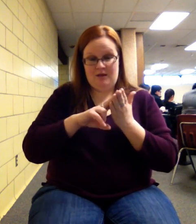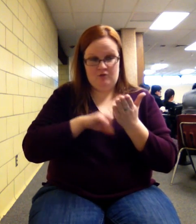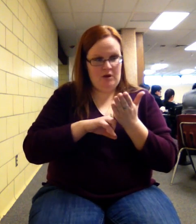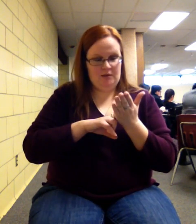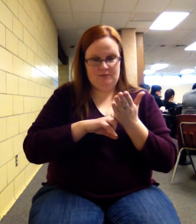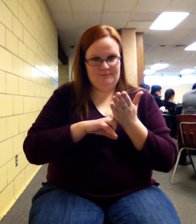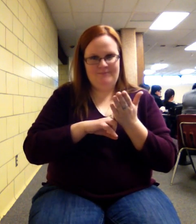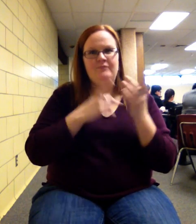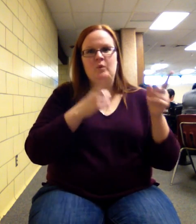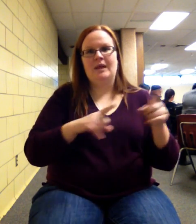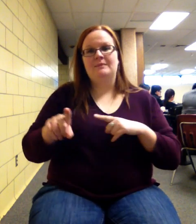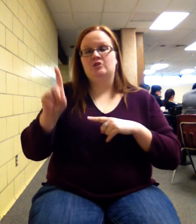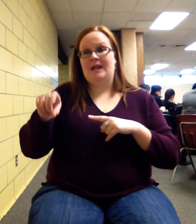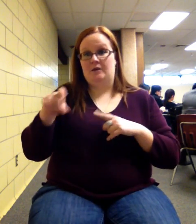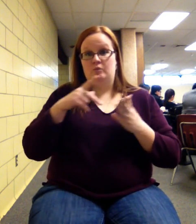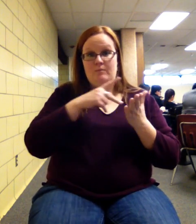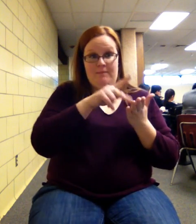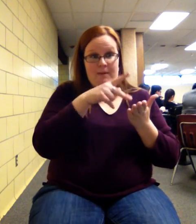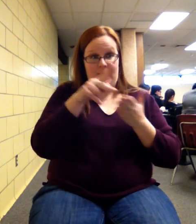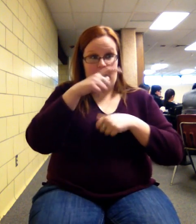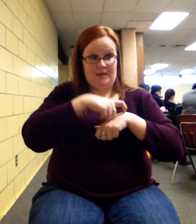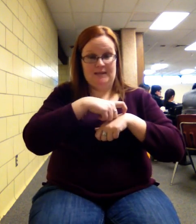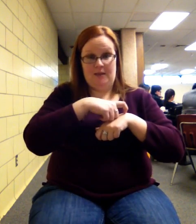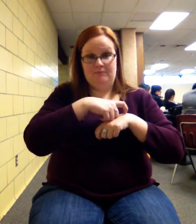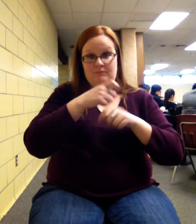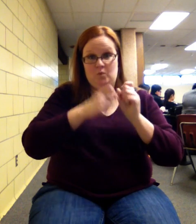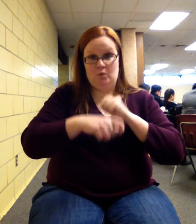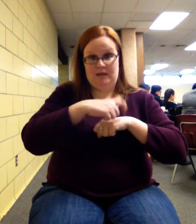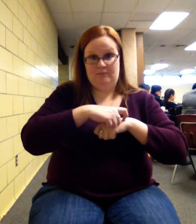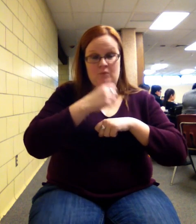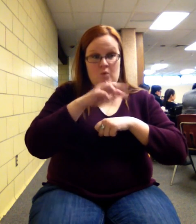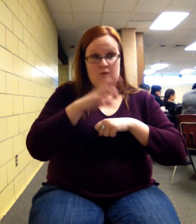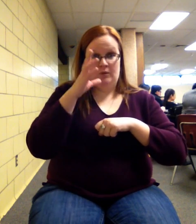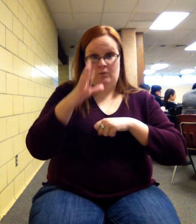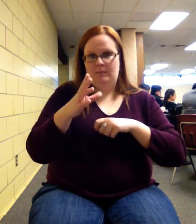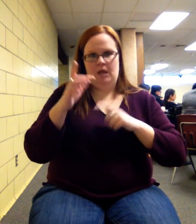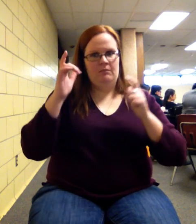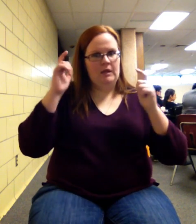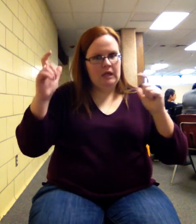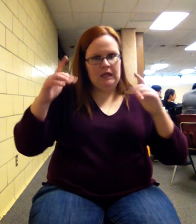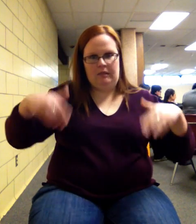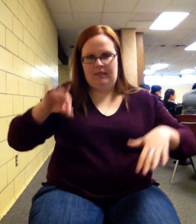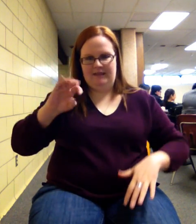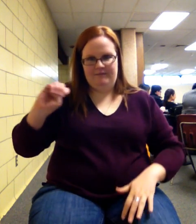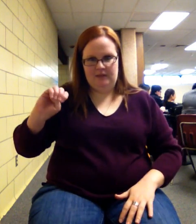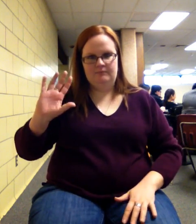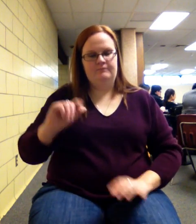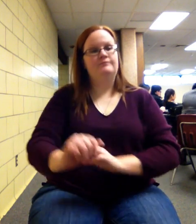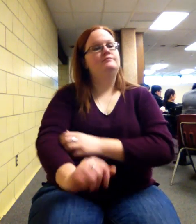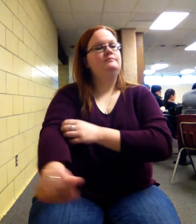going to happen was she had to make her payments on time every time, or there would be a huge late fee. And honestly, what was